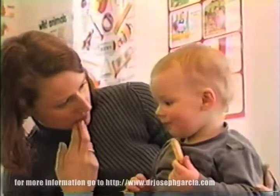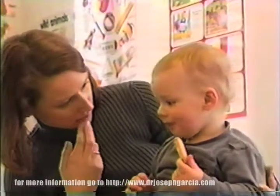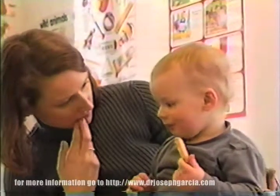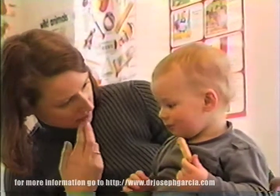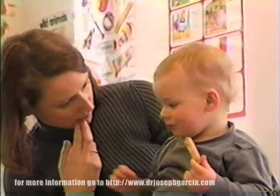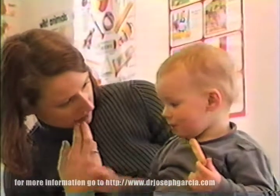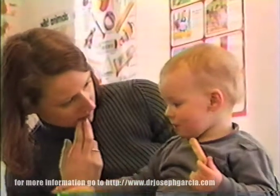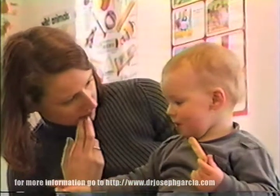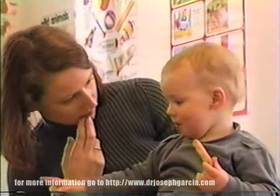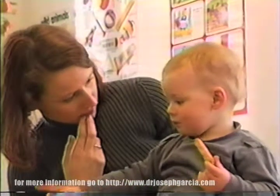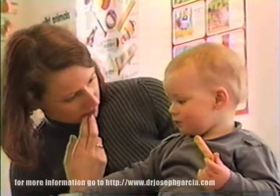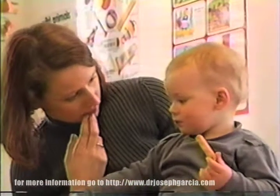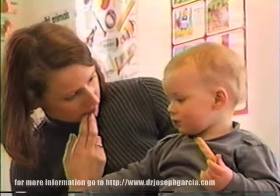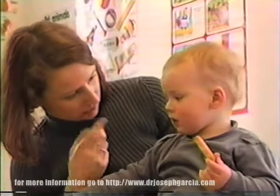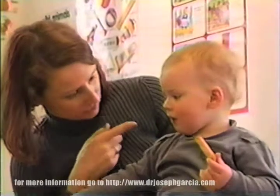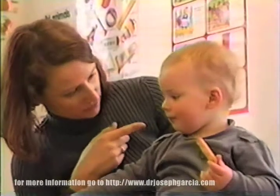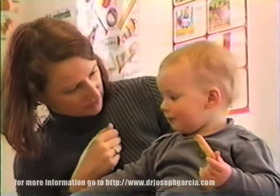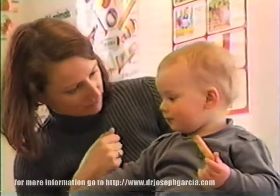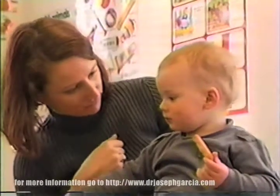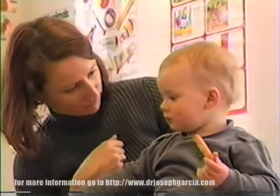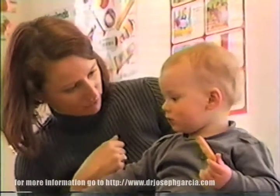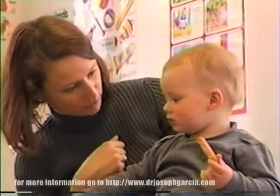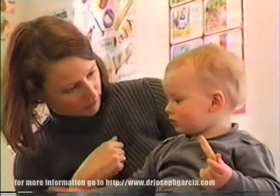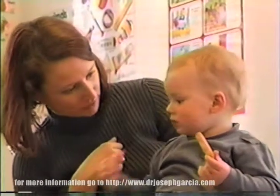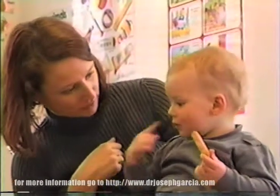Olwyn's son Jack has already learned 4 signs.